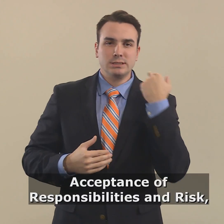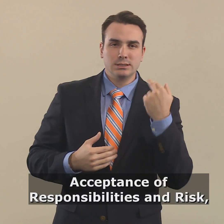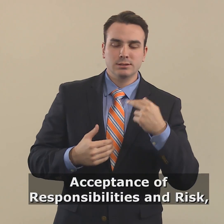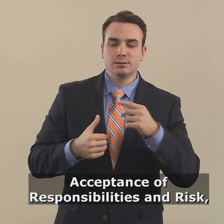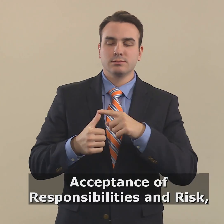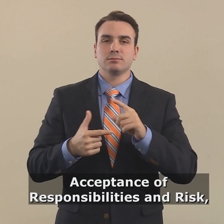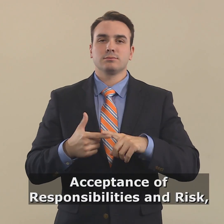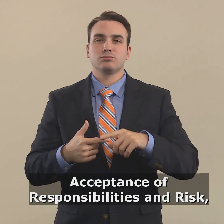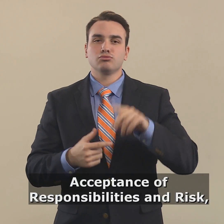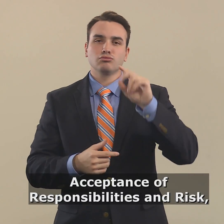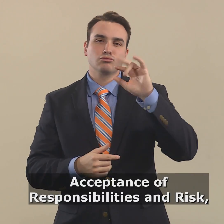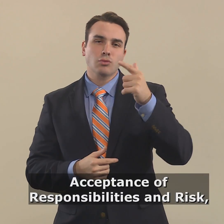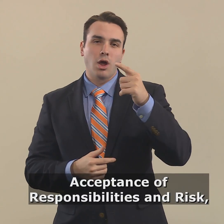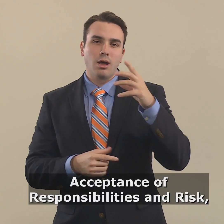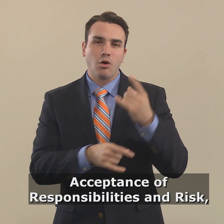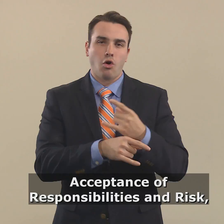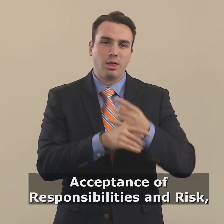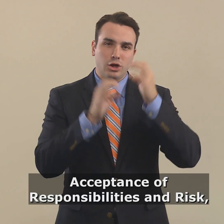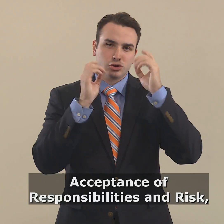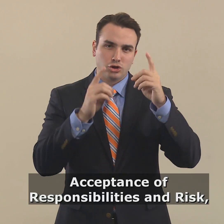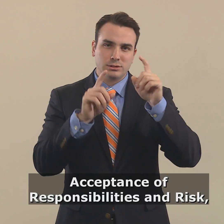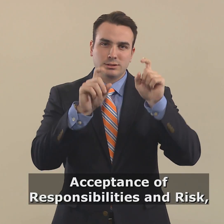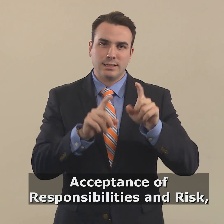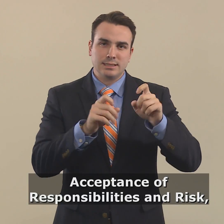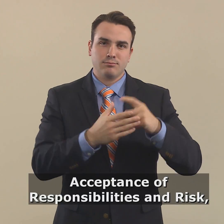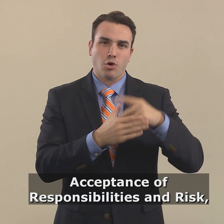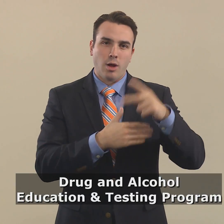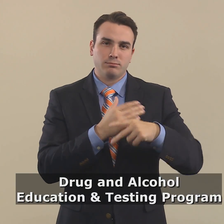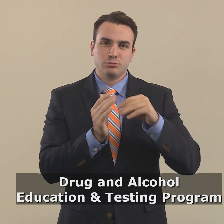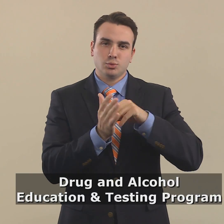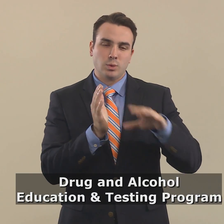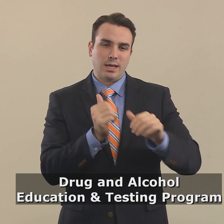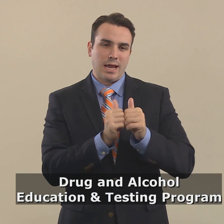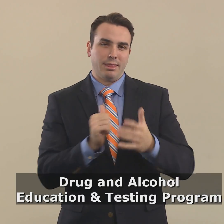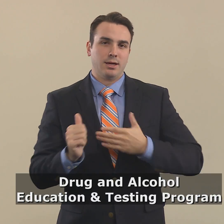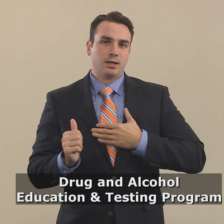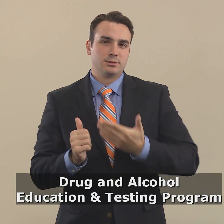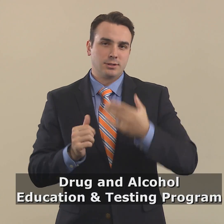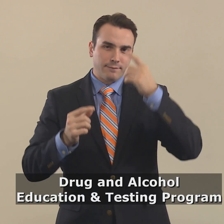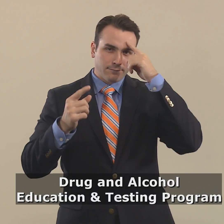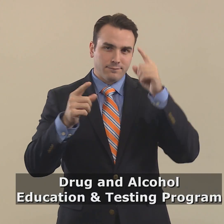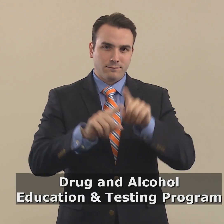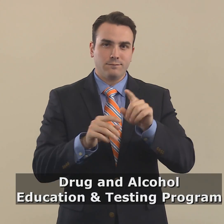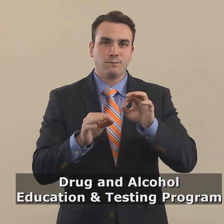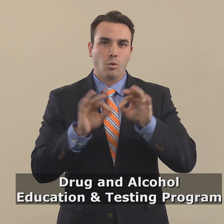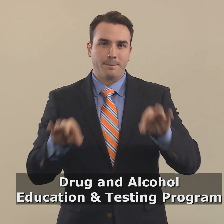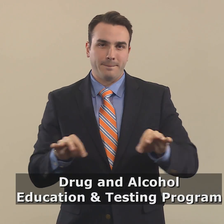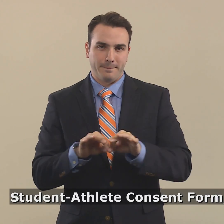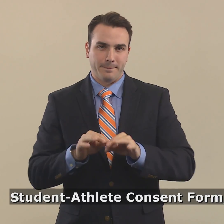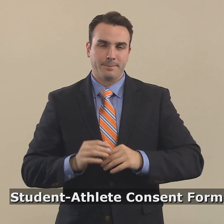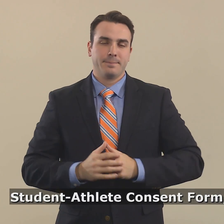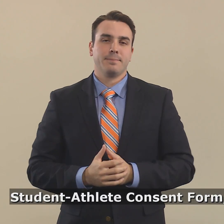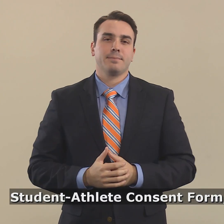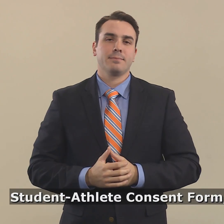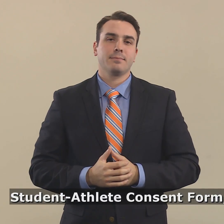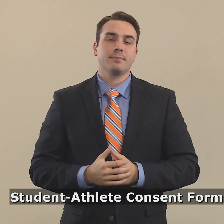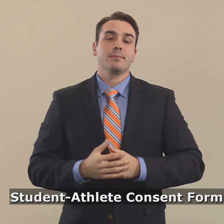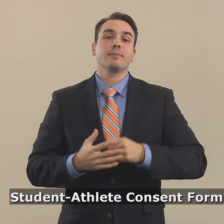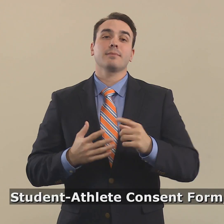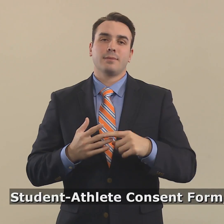Acceptance of responsibilities and risk. Drug and alcohol education and testing program student-athlete consent